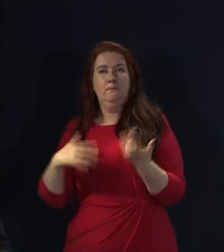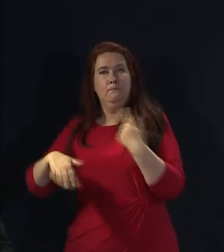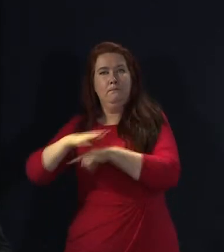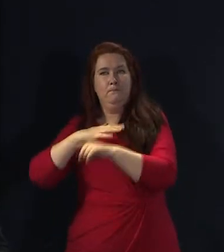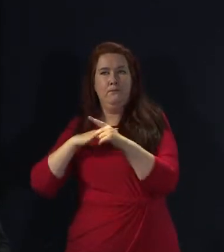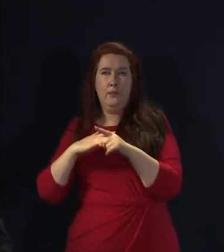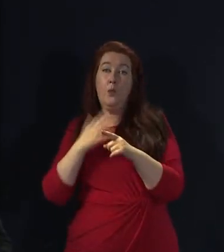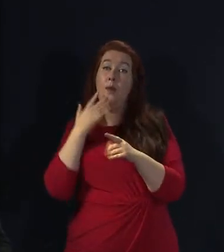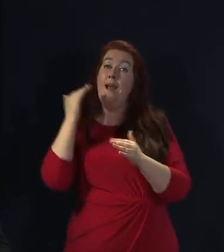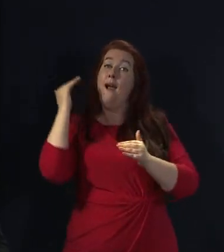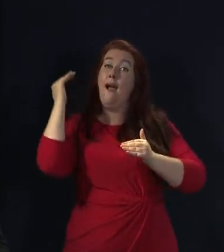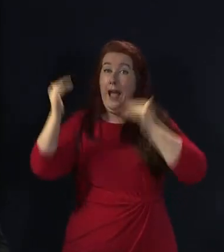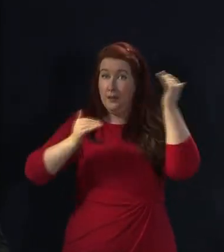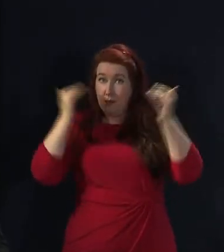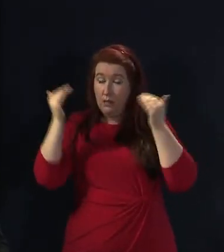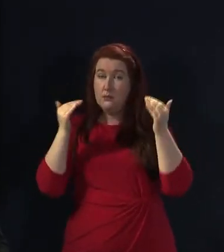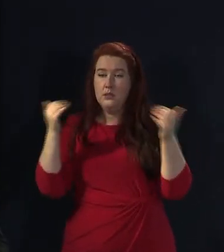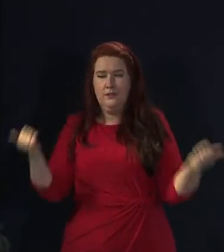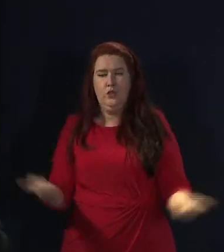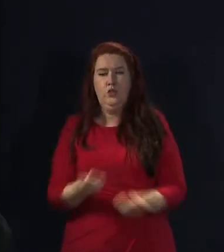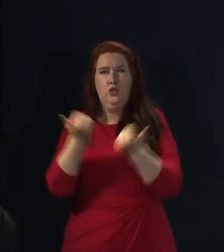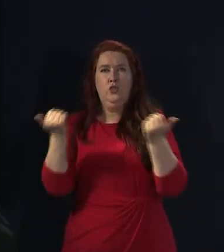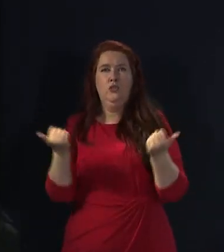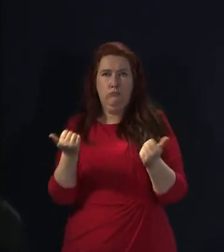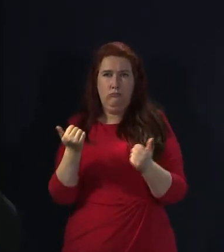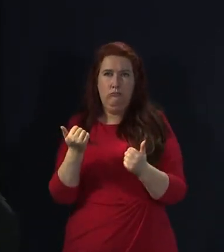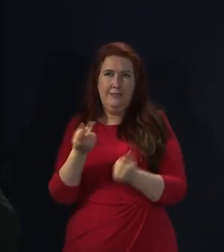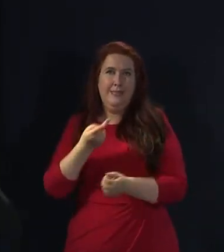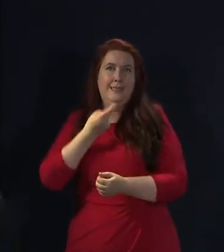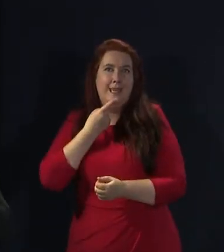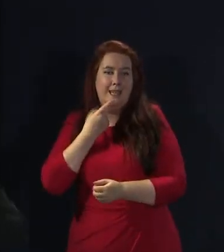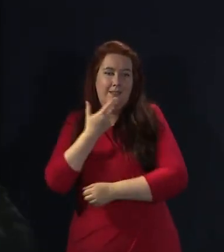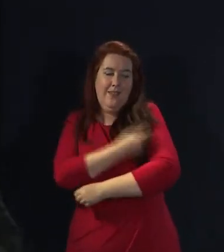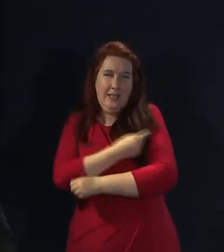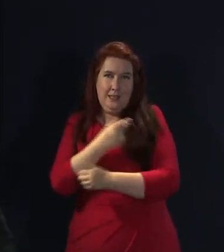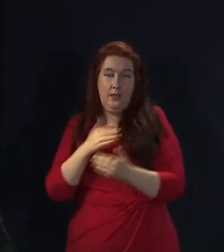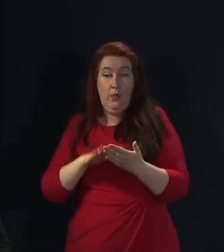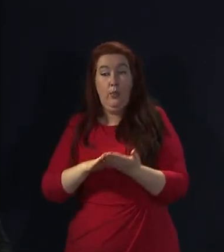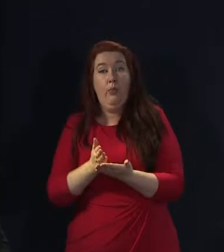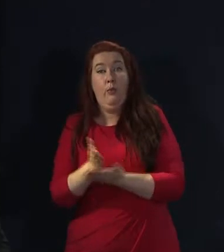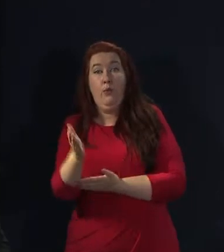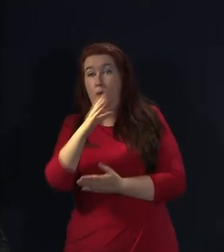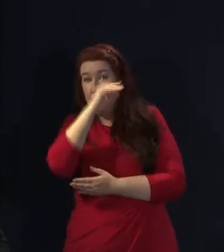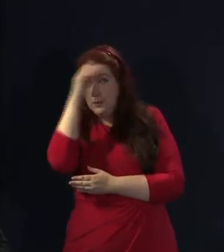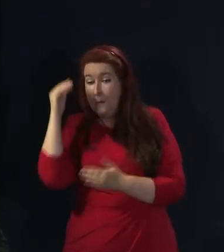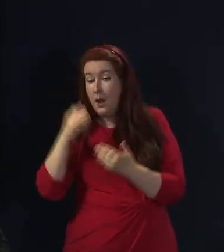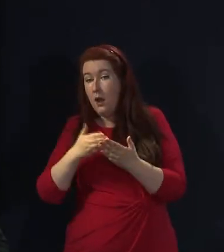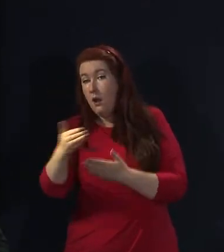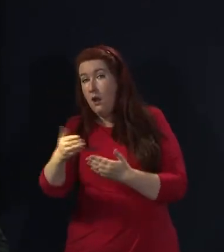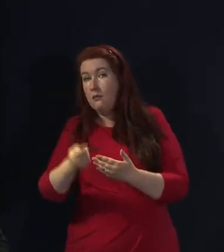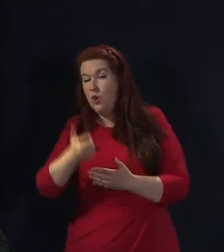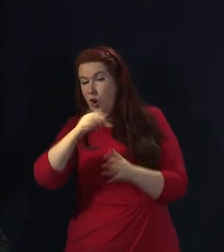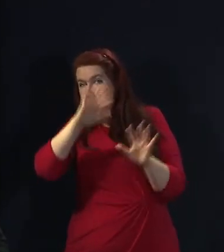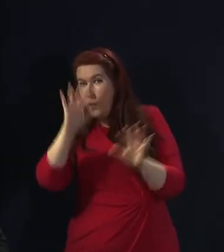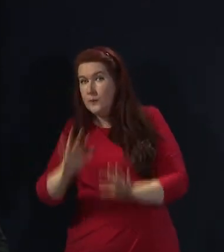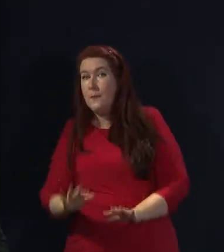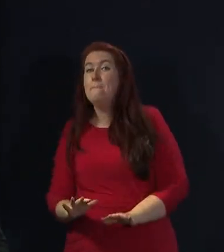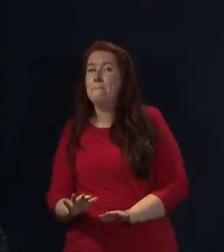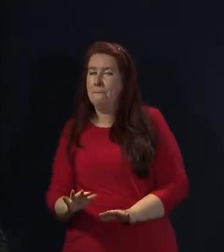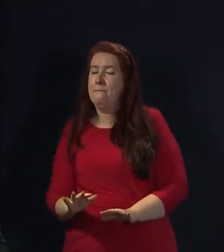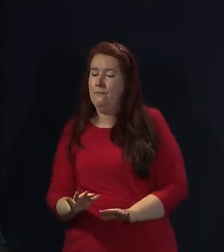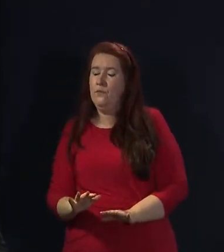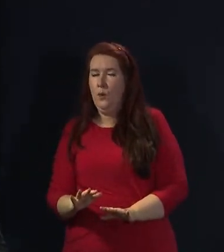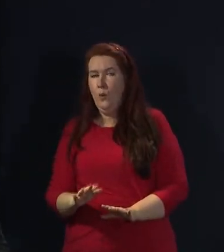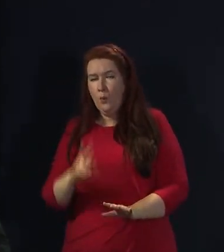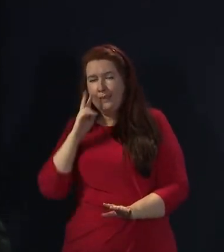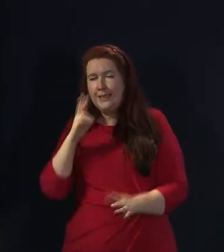adult vaccinations towards the, as we go through further into the summer and to the early autumn period, we'll be looking to see